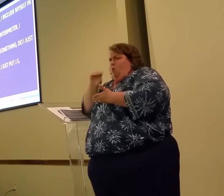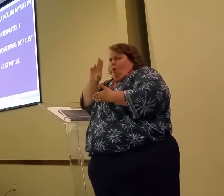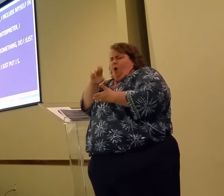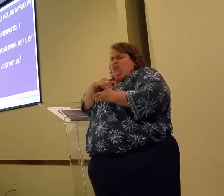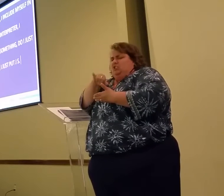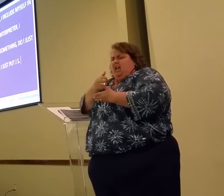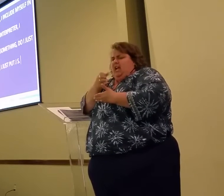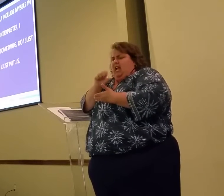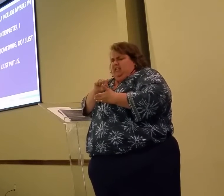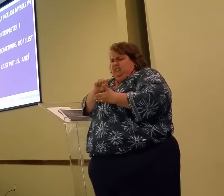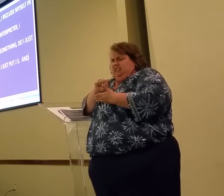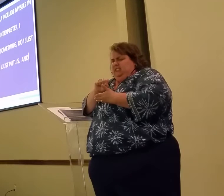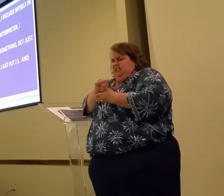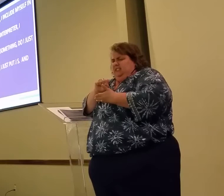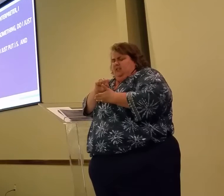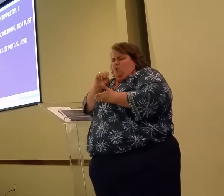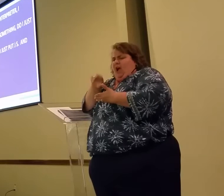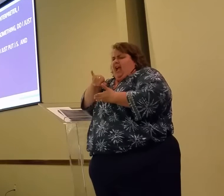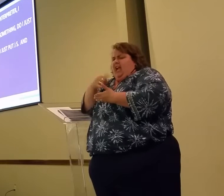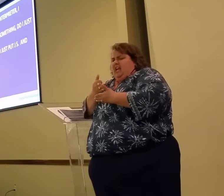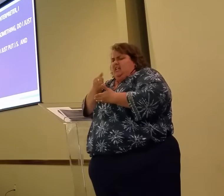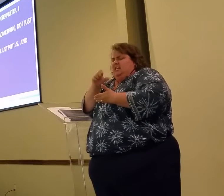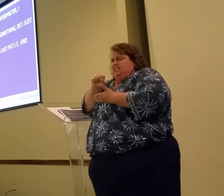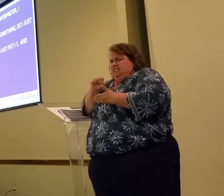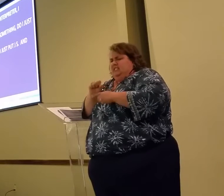And hospital, HOSP, I abbreviate everything.